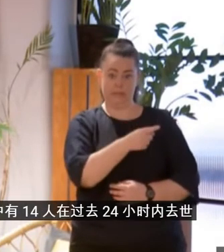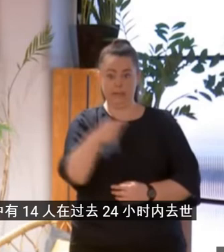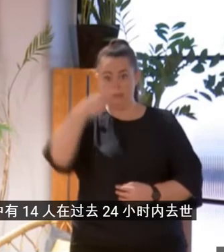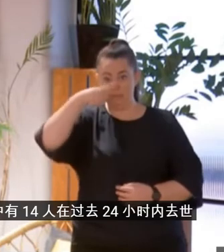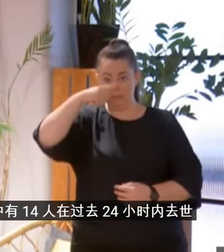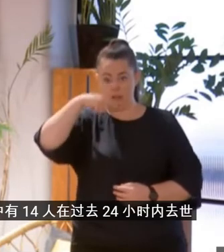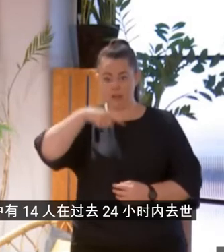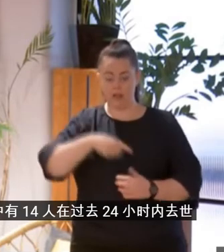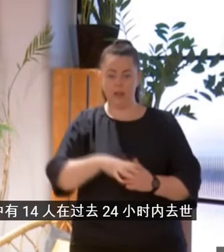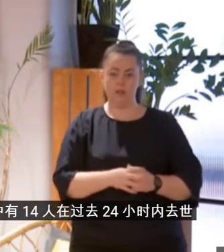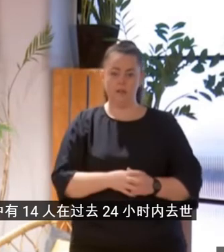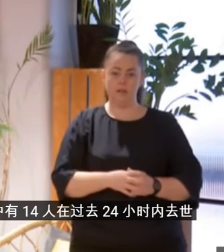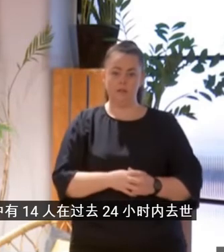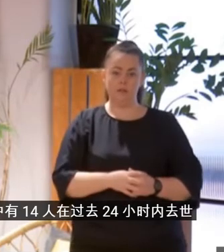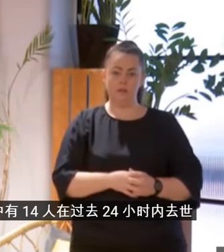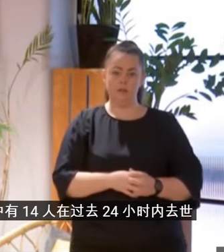people,